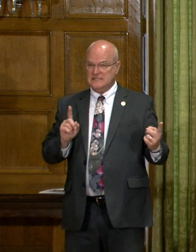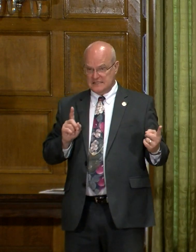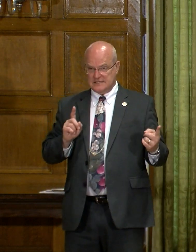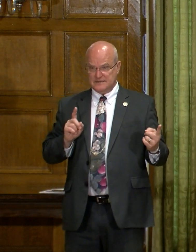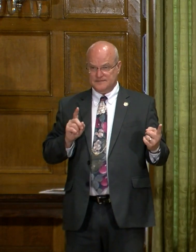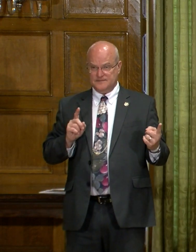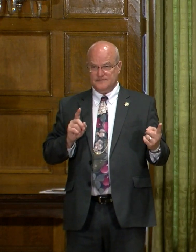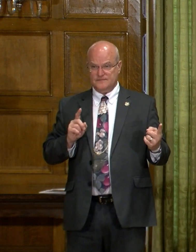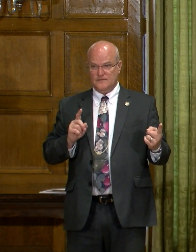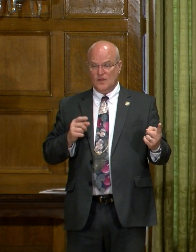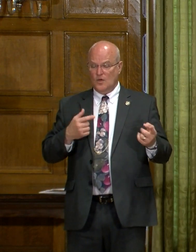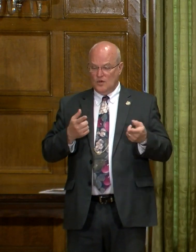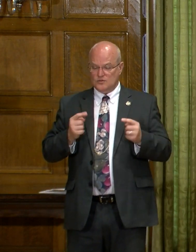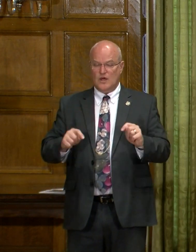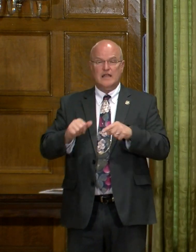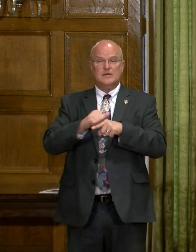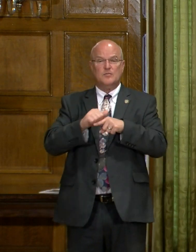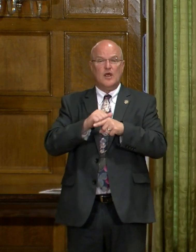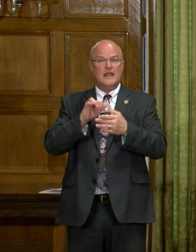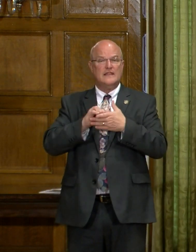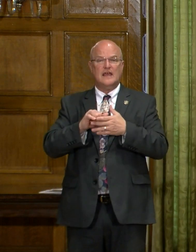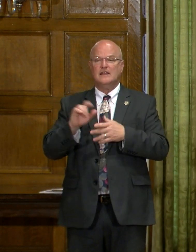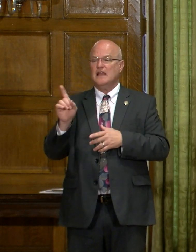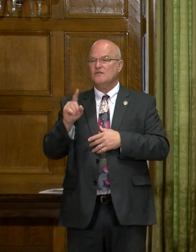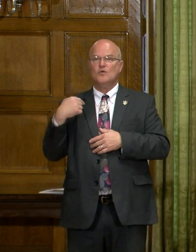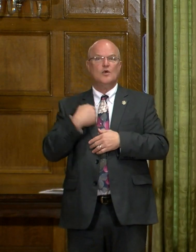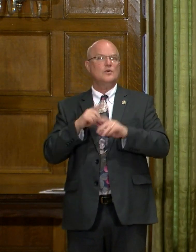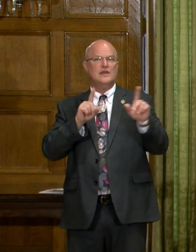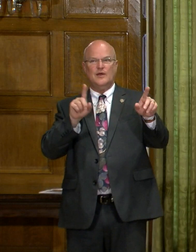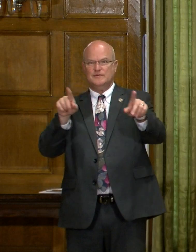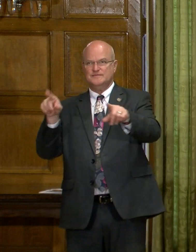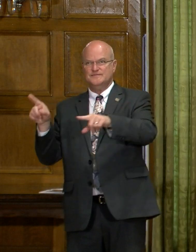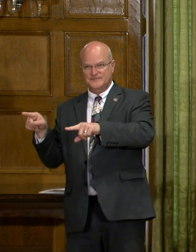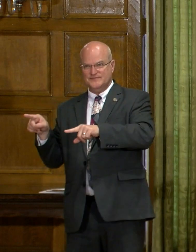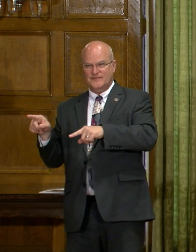distance. We try to practice that everywhere we go.